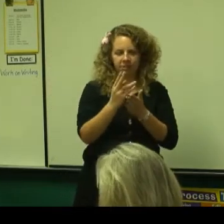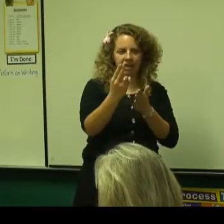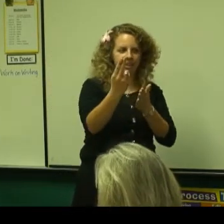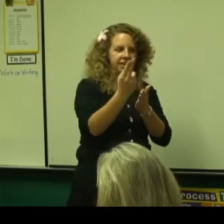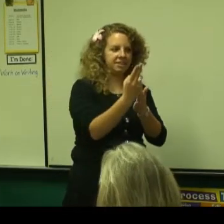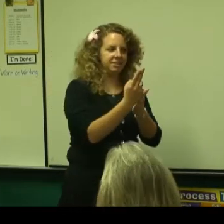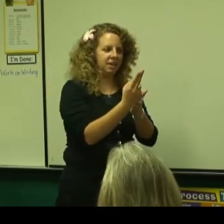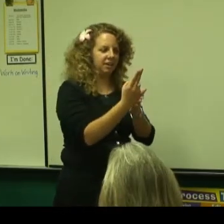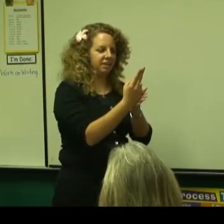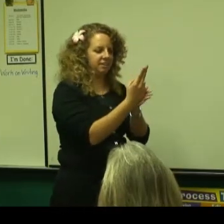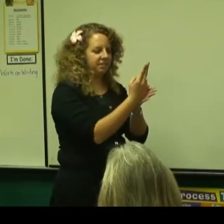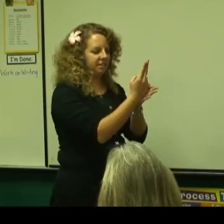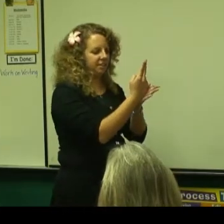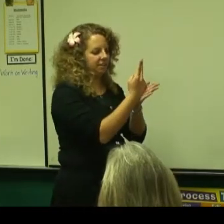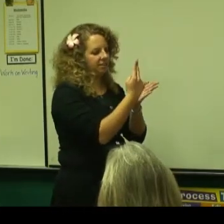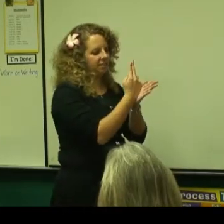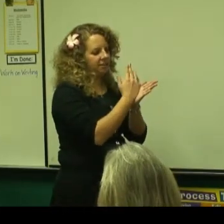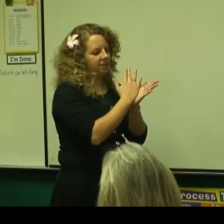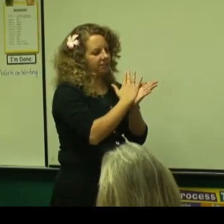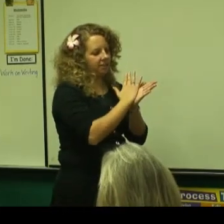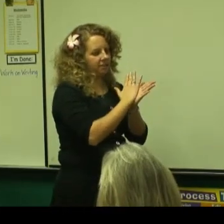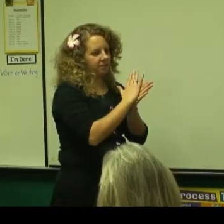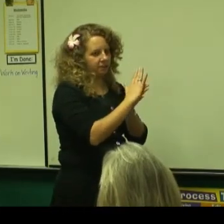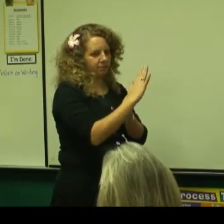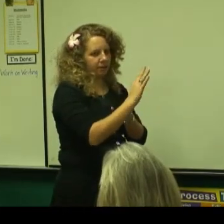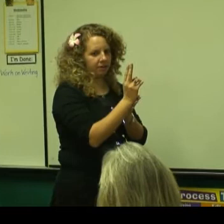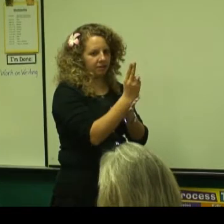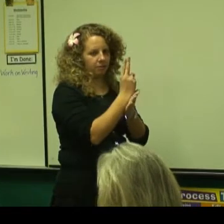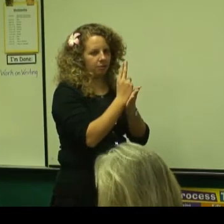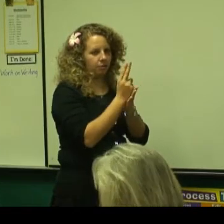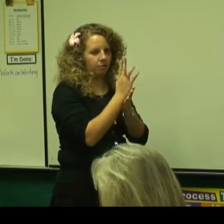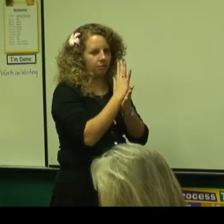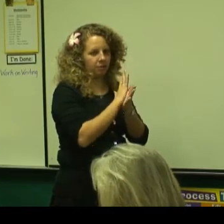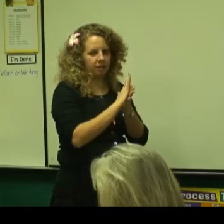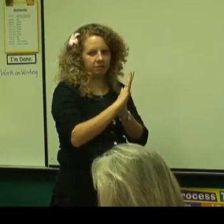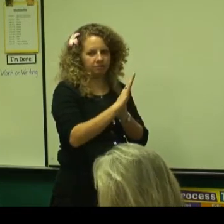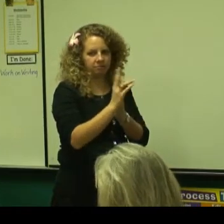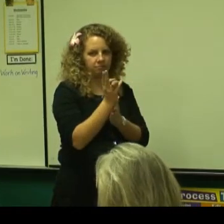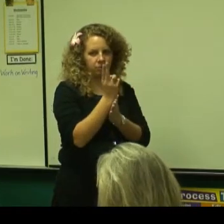kind of like I slide it to here, and then I go back. Holy.